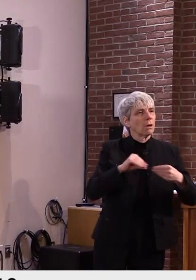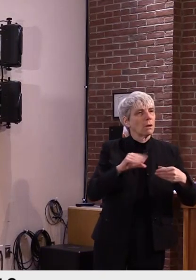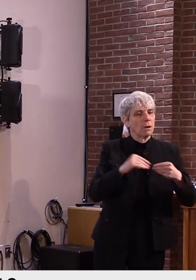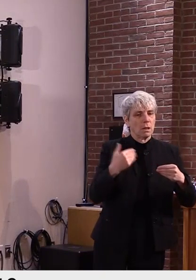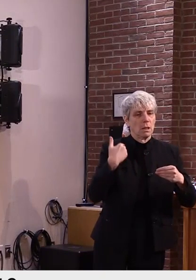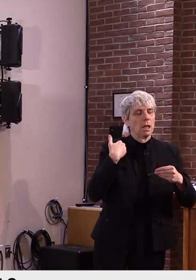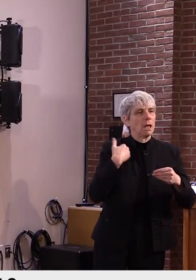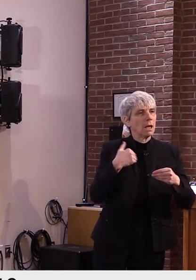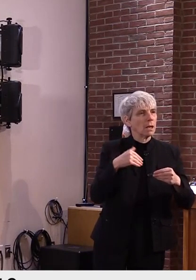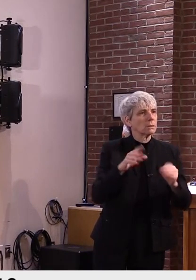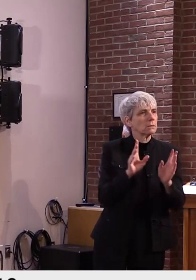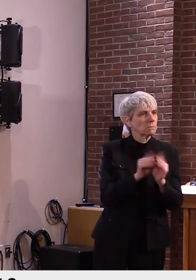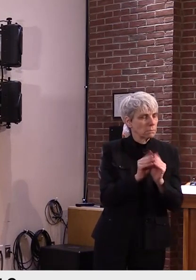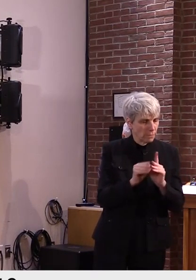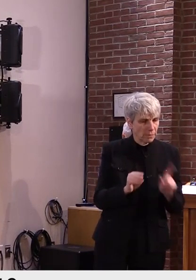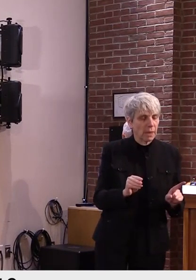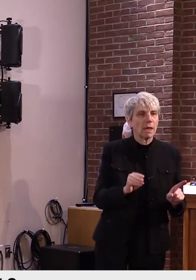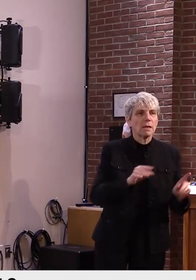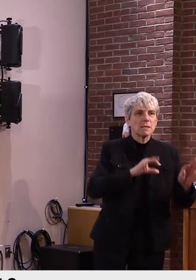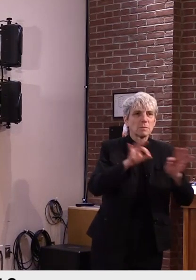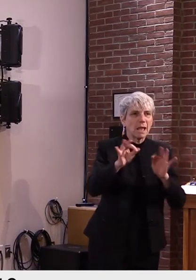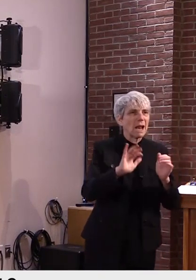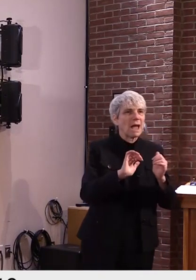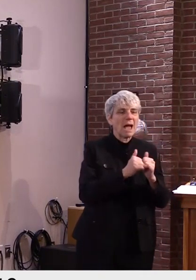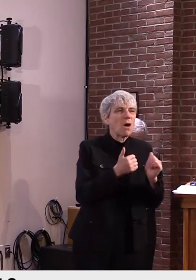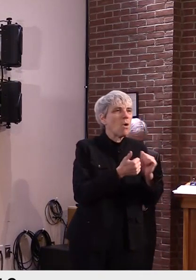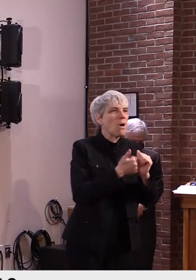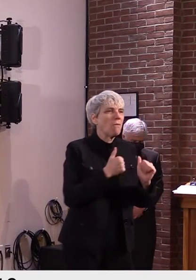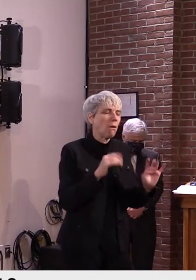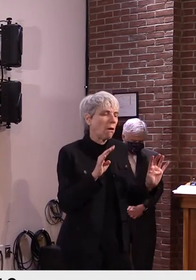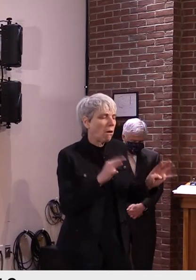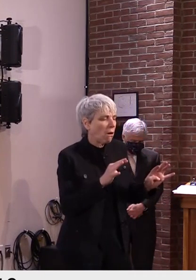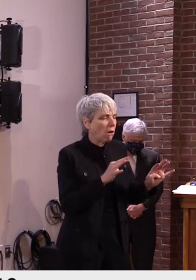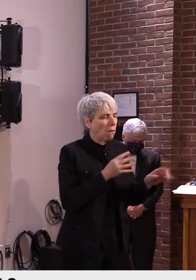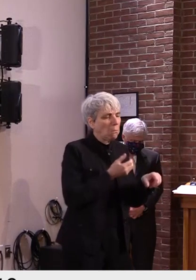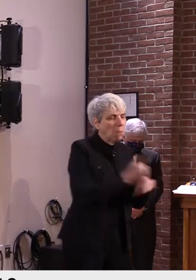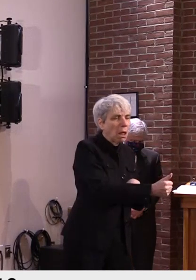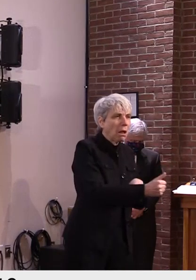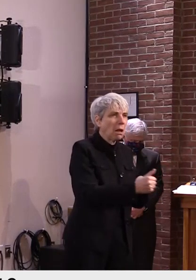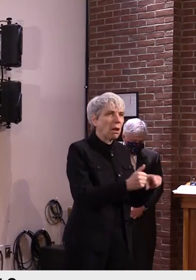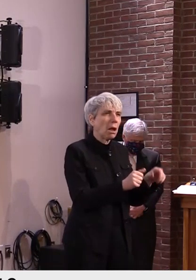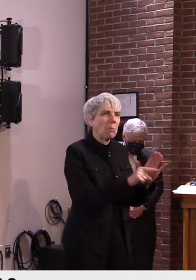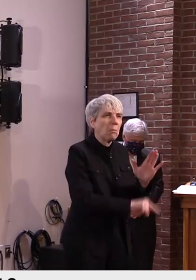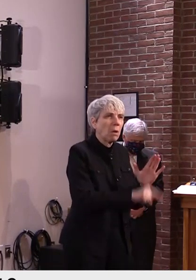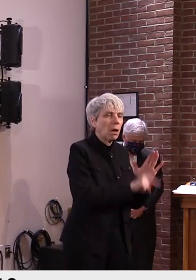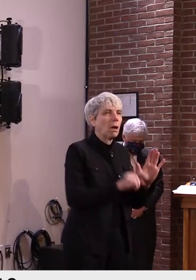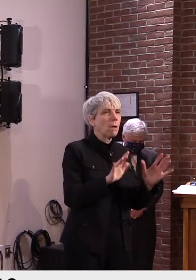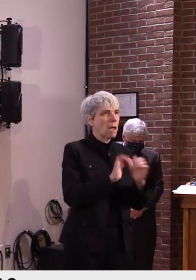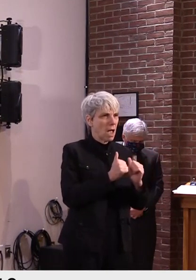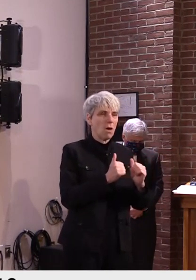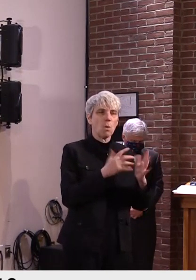it, and we've provided some pointers in our daily update. I'd like to briefly focus on it